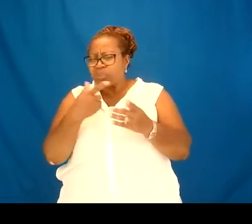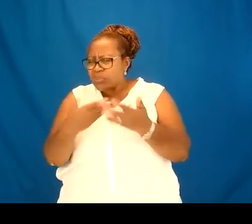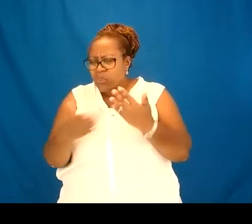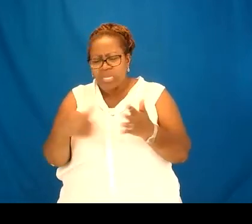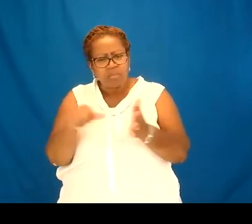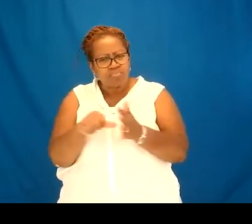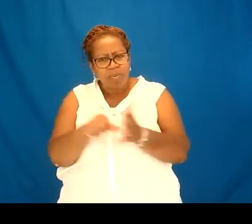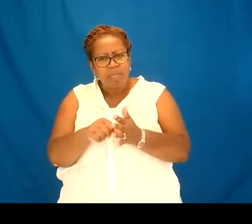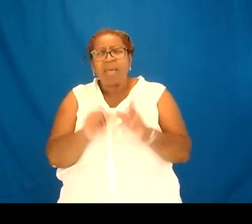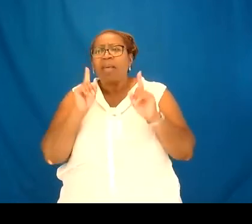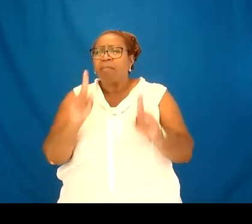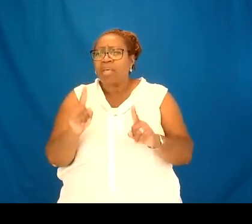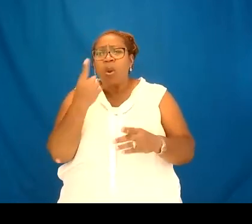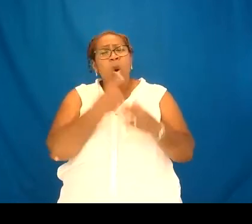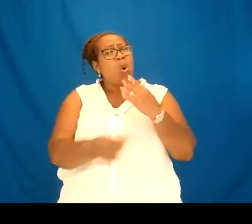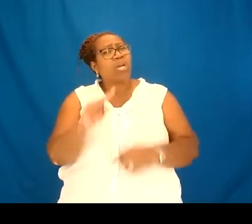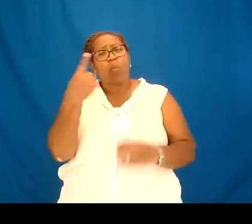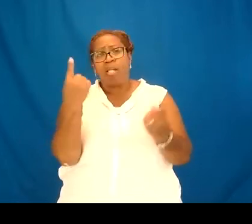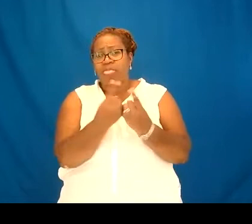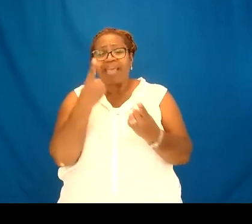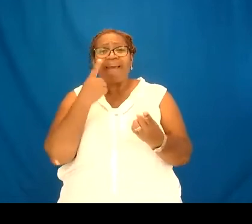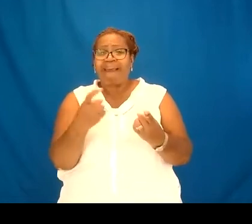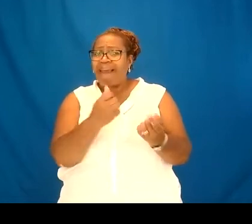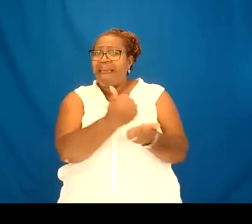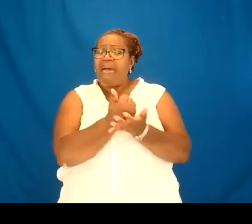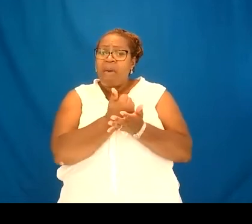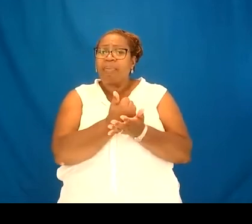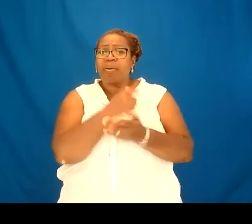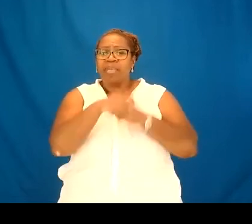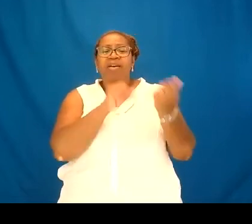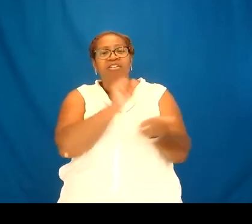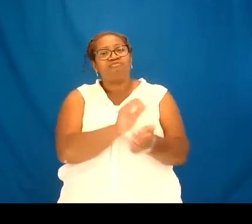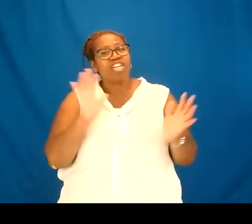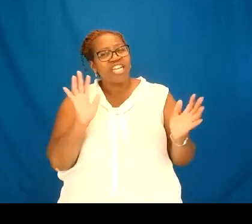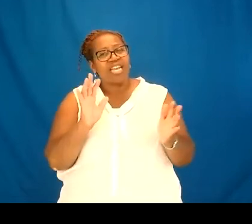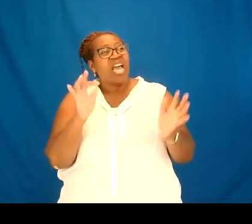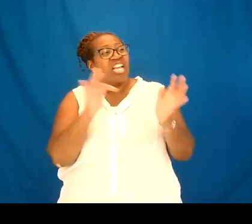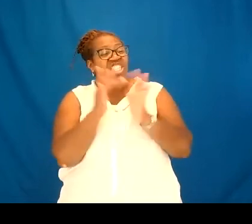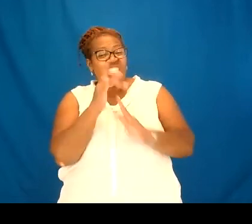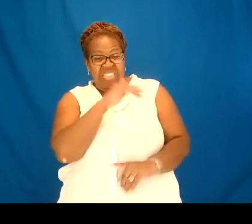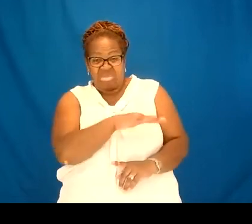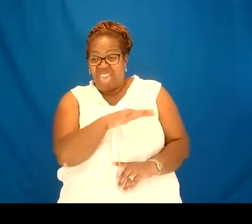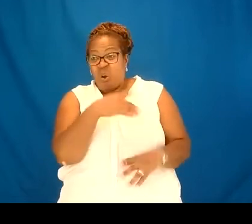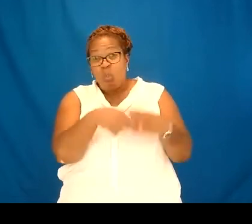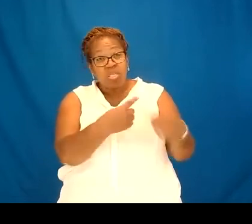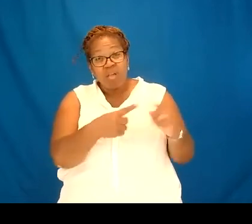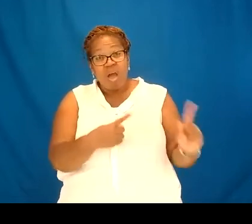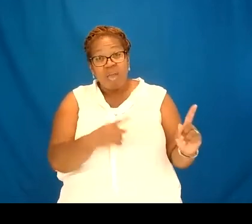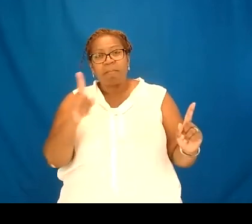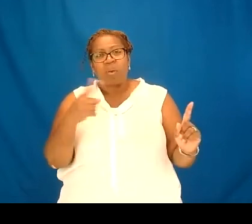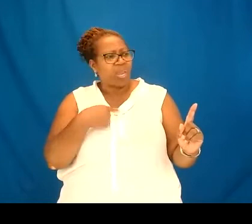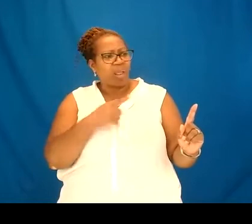free. Jesus is right there in plain sight, and we keep choosing everything else. There is